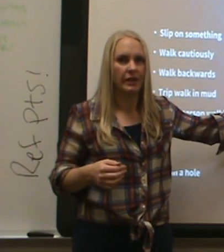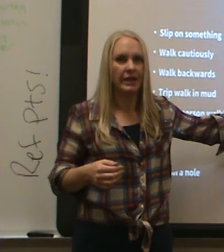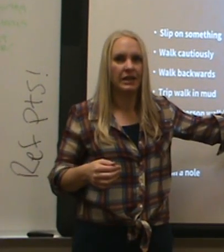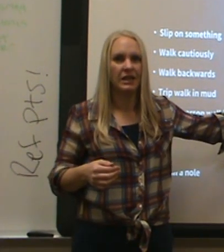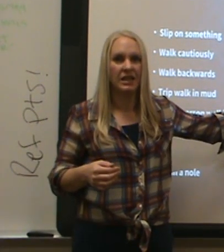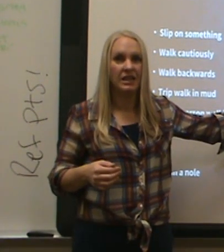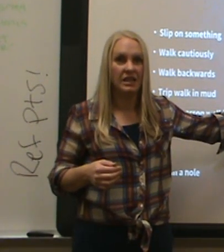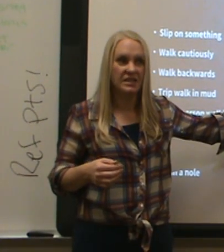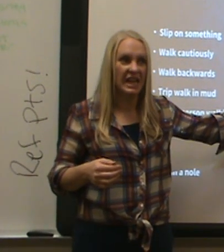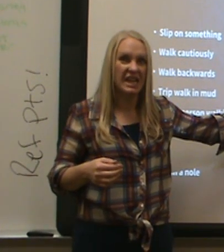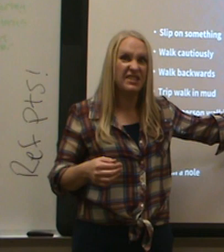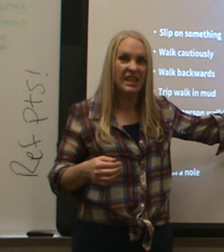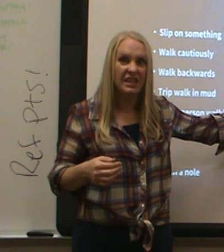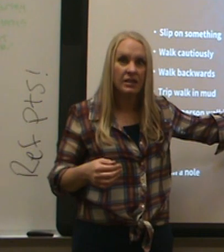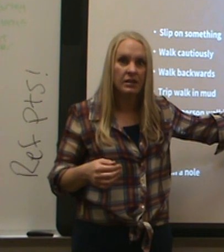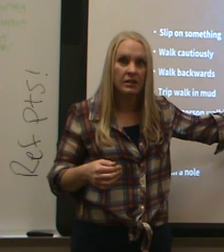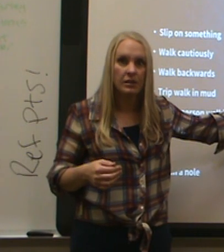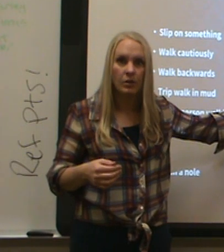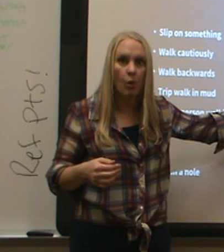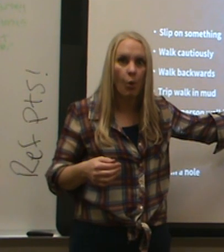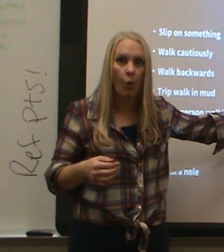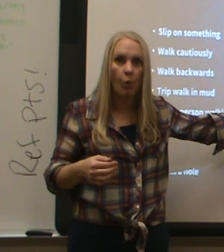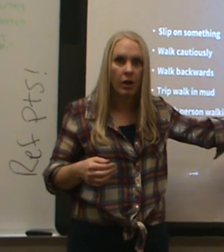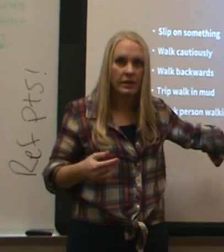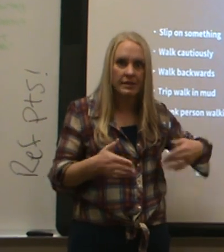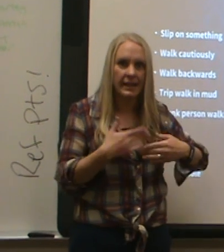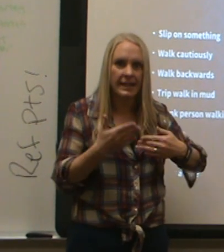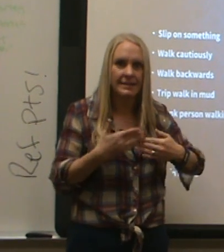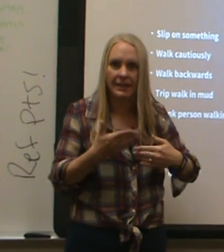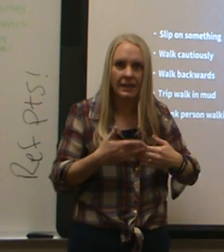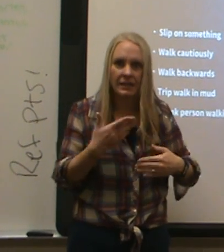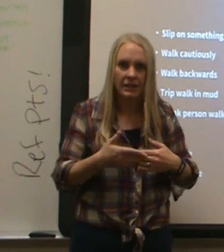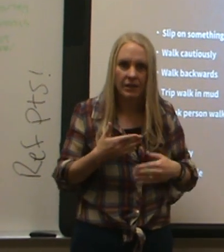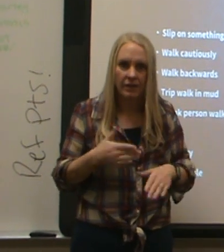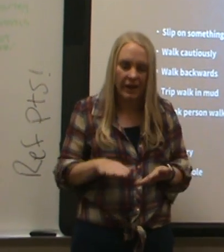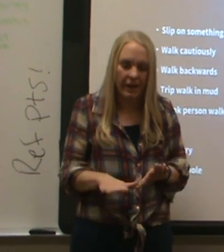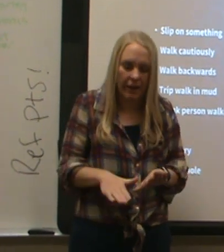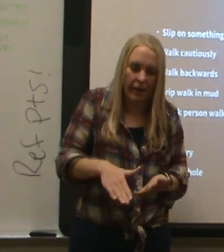Right? Is it easy? No, not easy. Right?